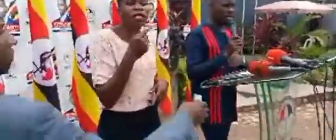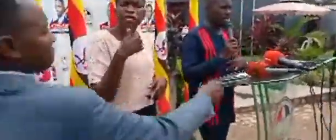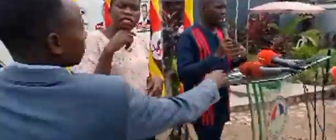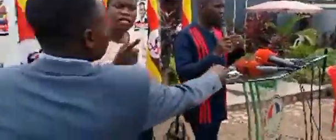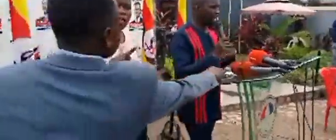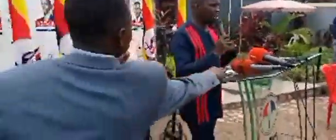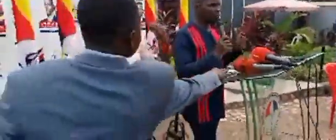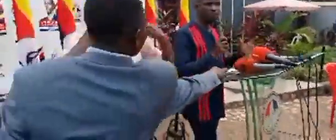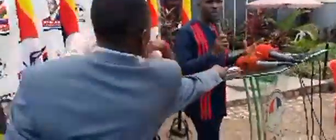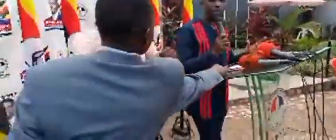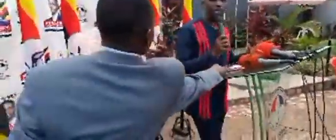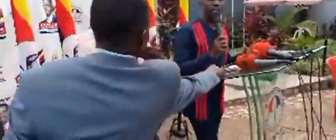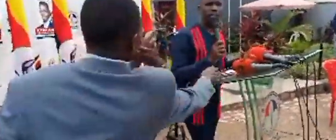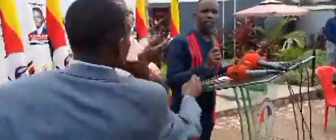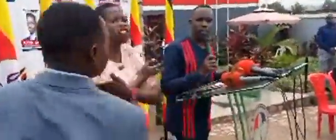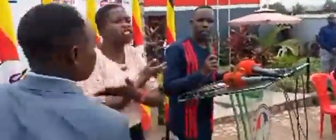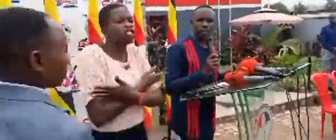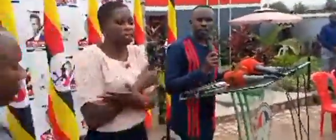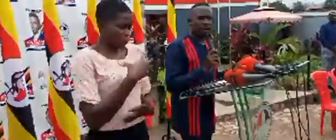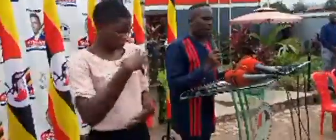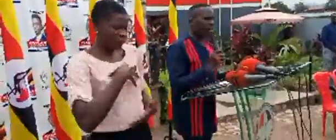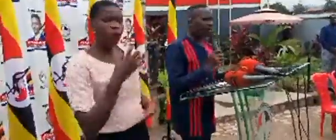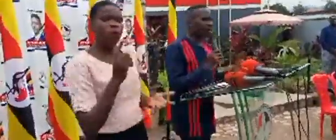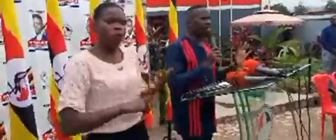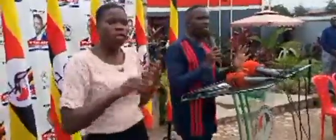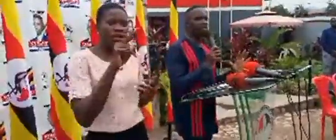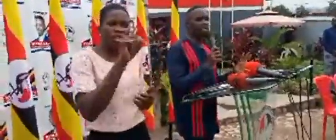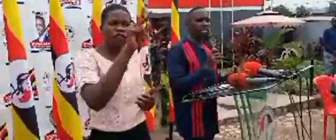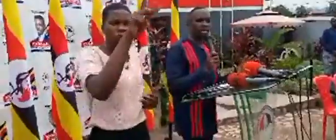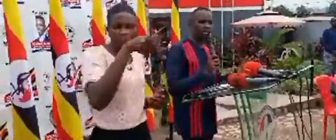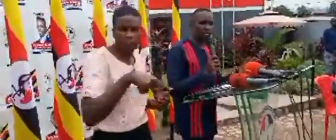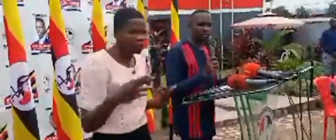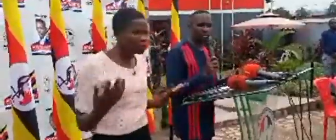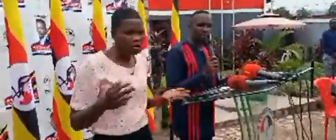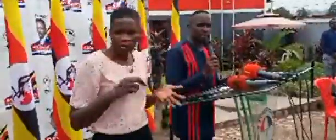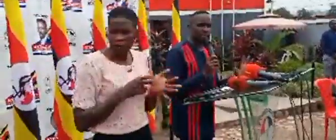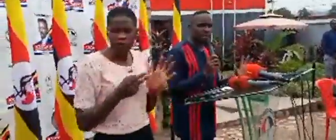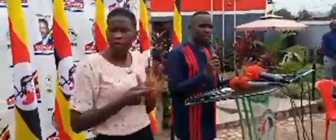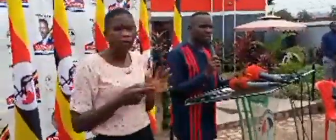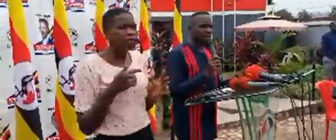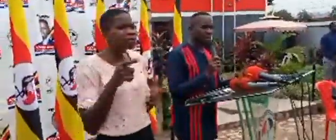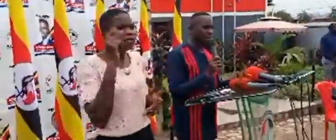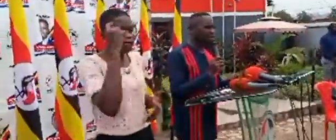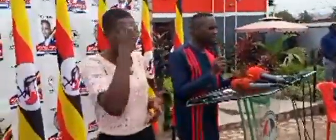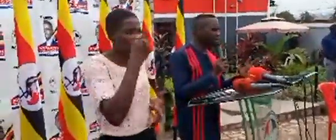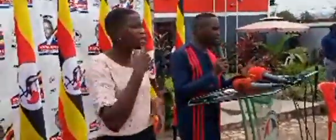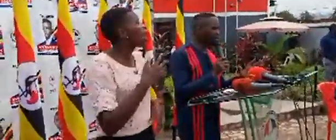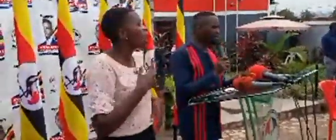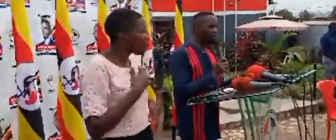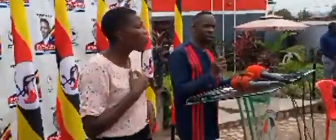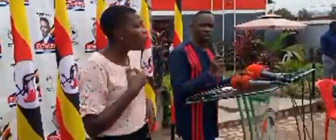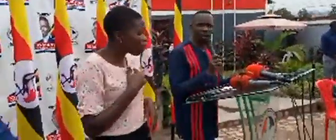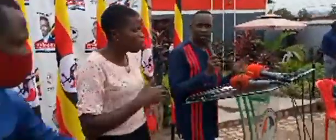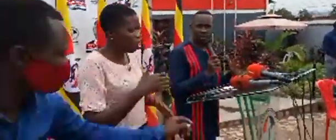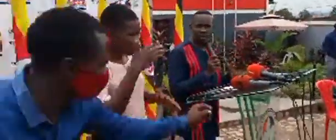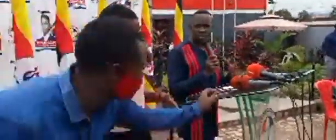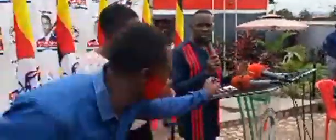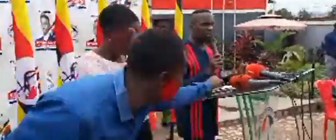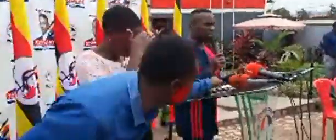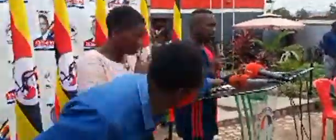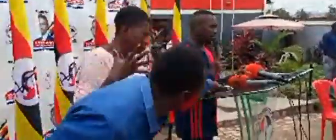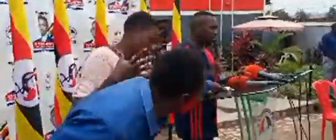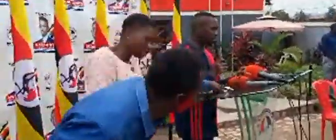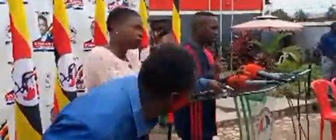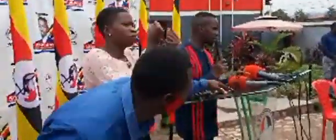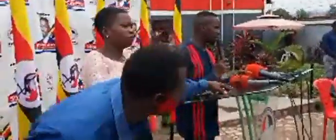a t-shirt having NUP on it, and that meant he's a terrorist. Get him abducted, torture the man, and